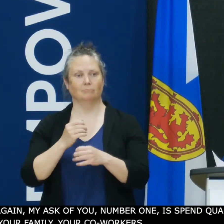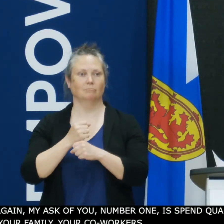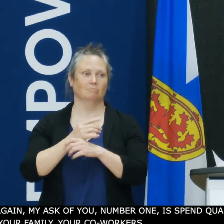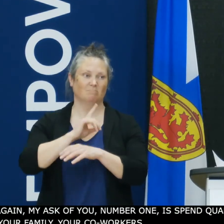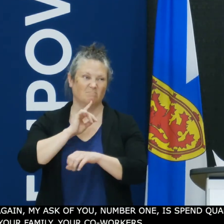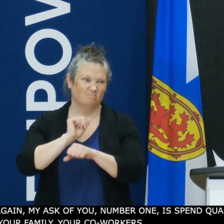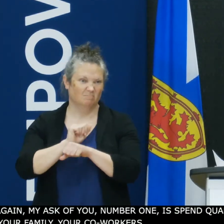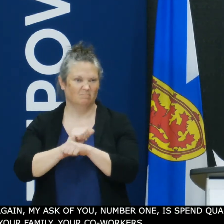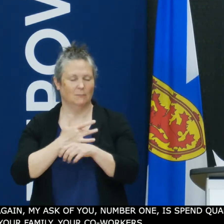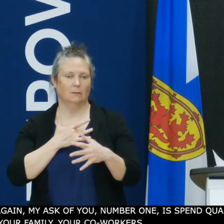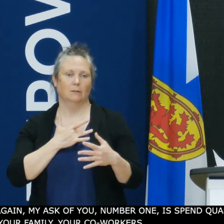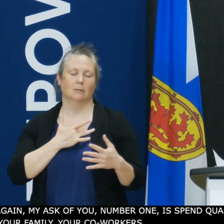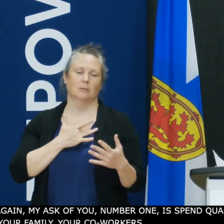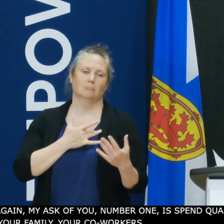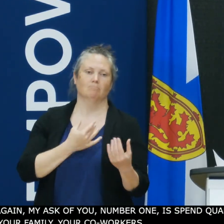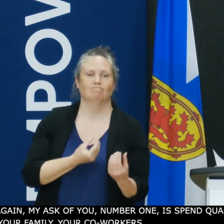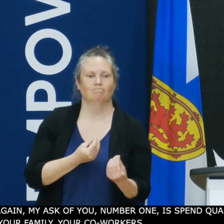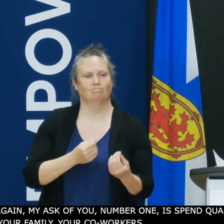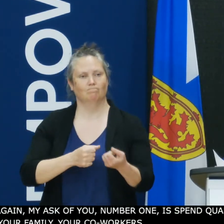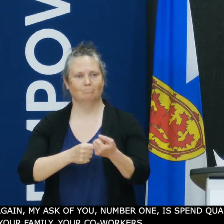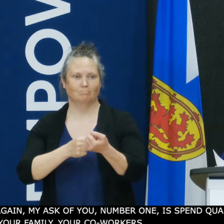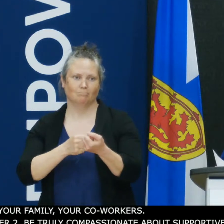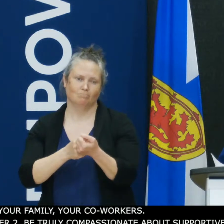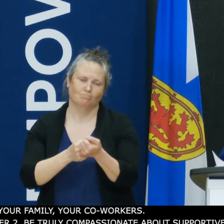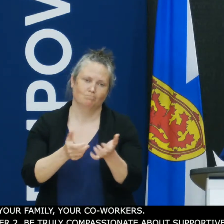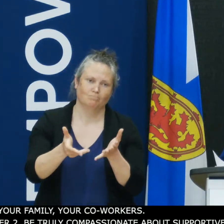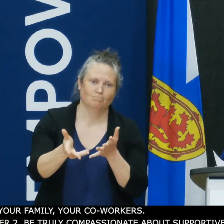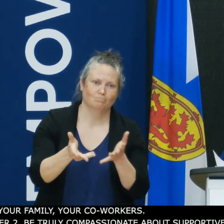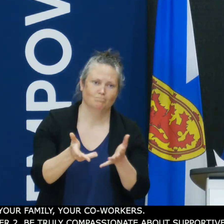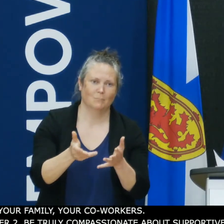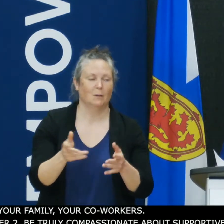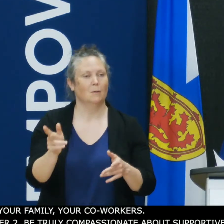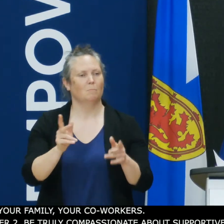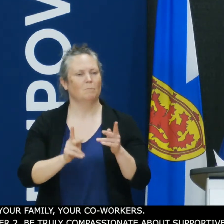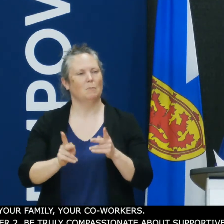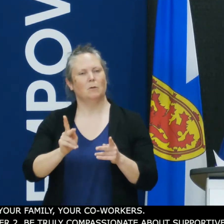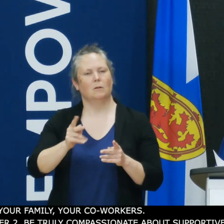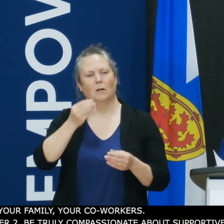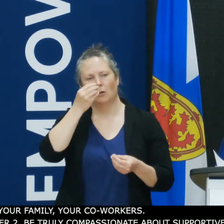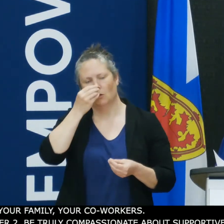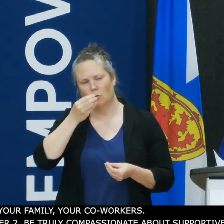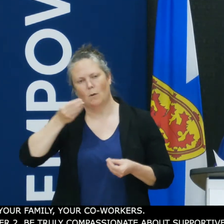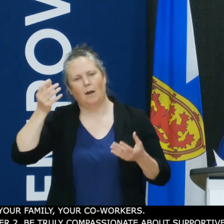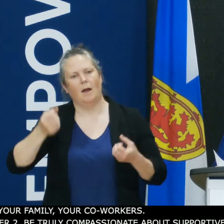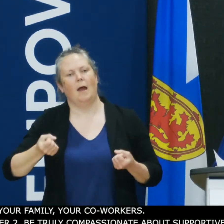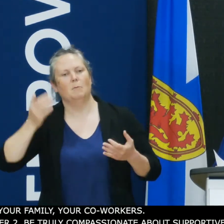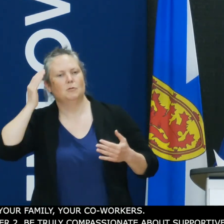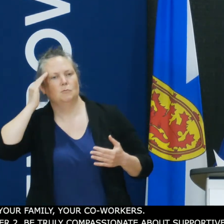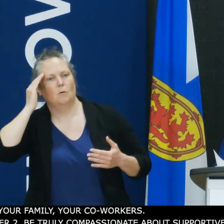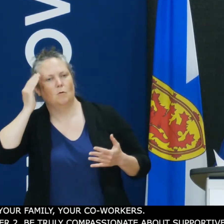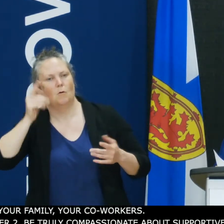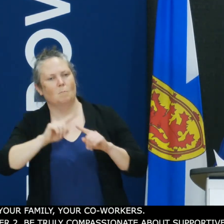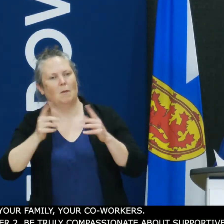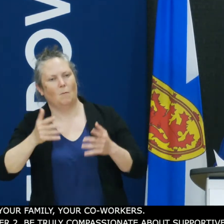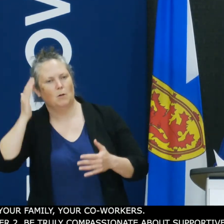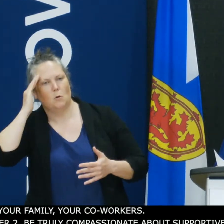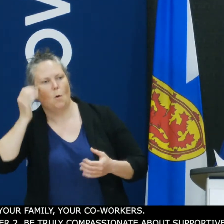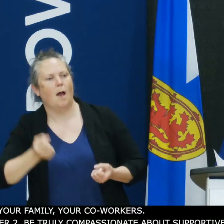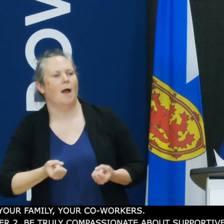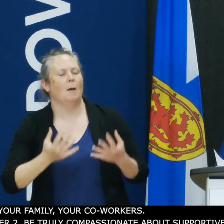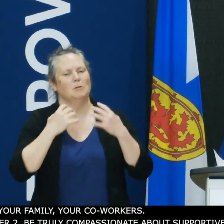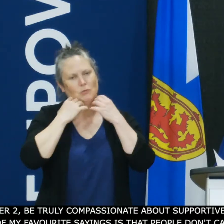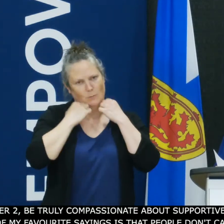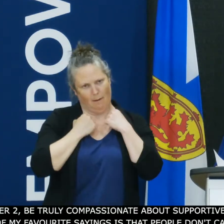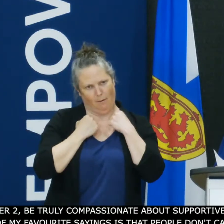others. One of my favorite sayings is that people don't care how much you know, but they want to know how much you